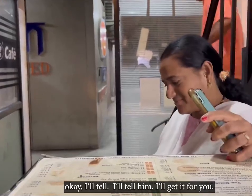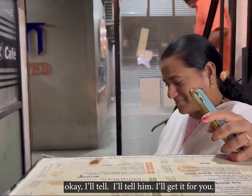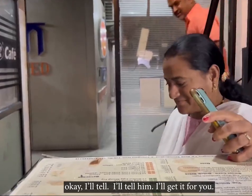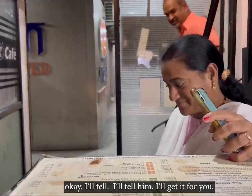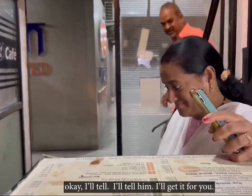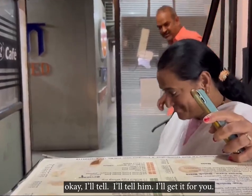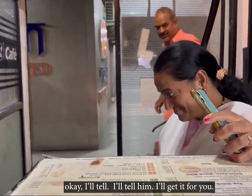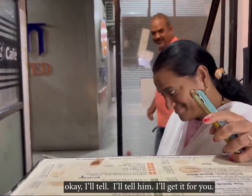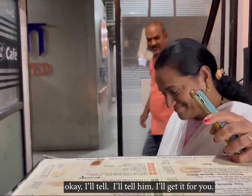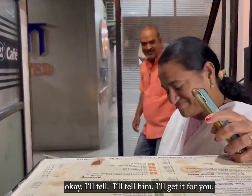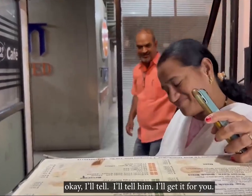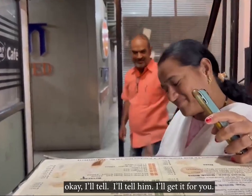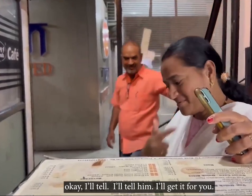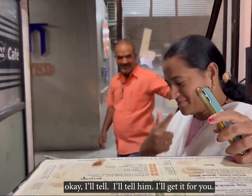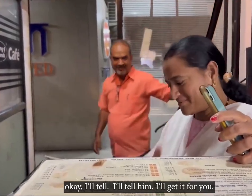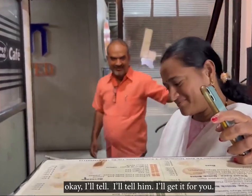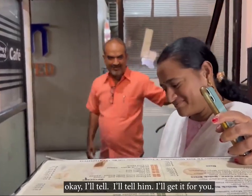tell... I'll tell him. I'll get it for you.